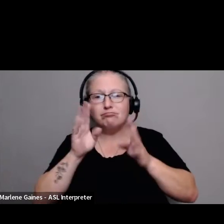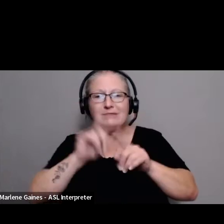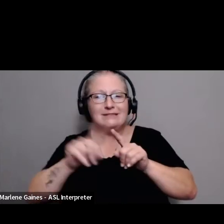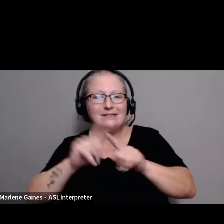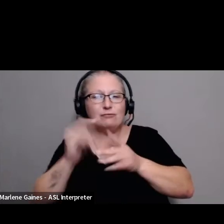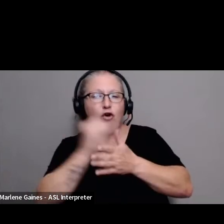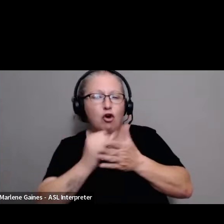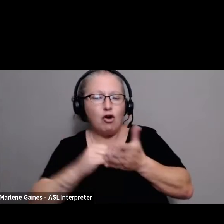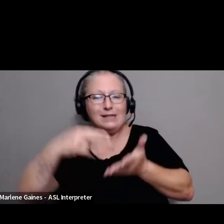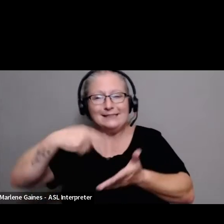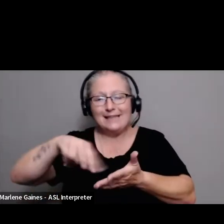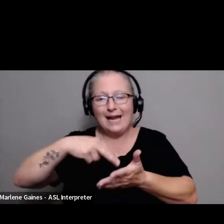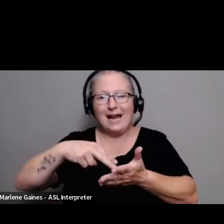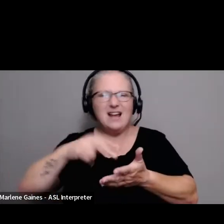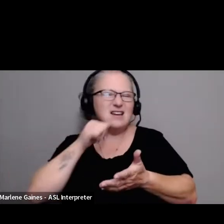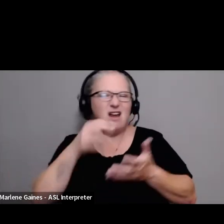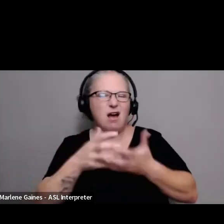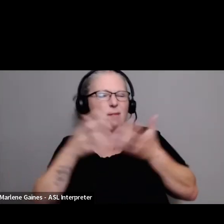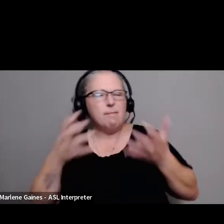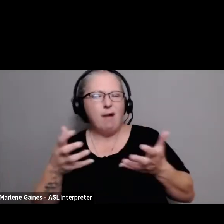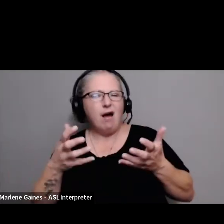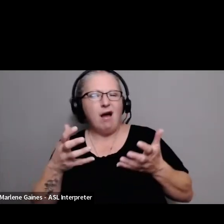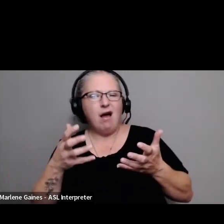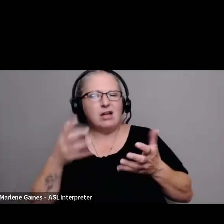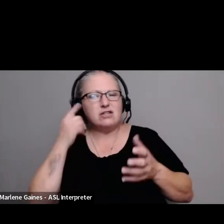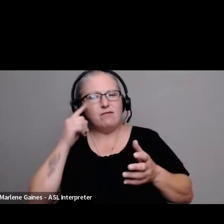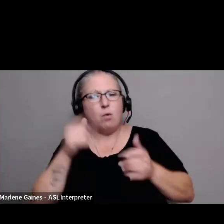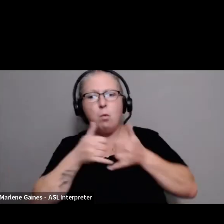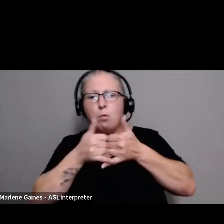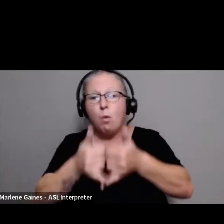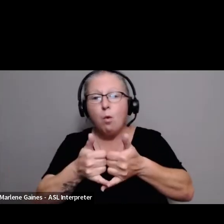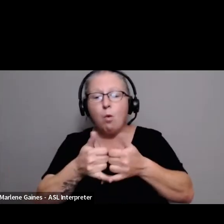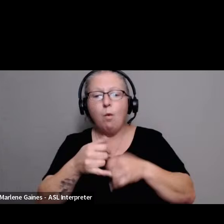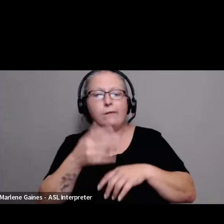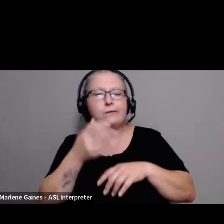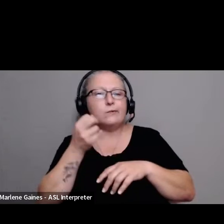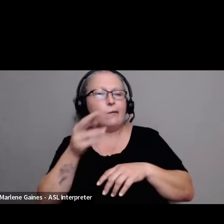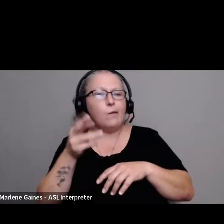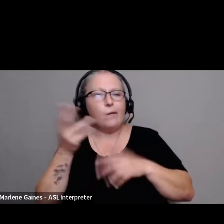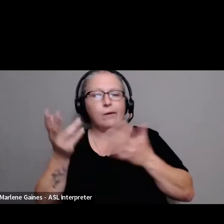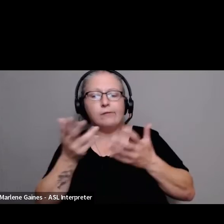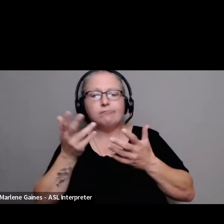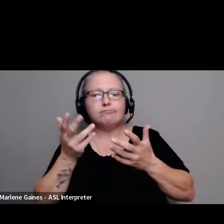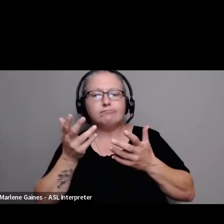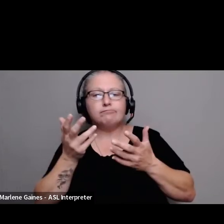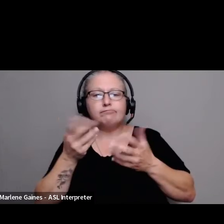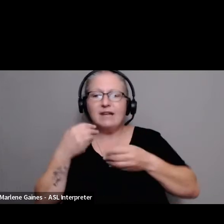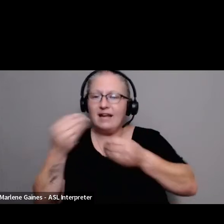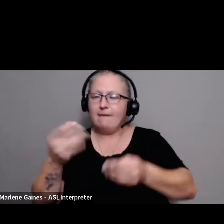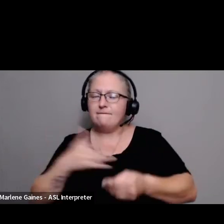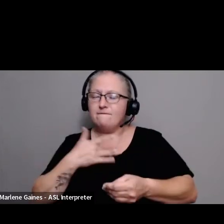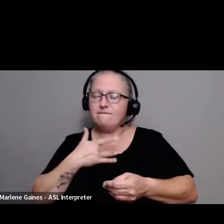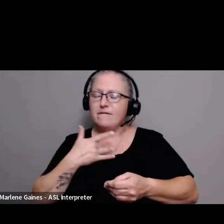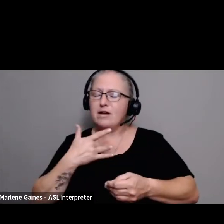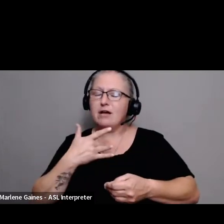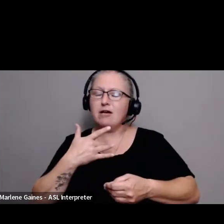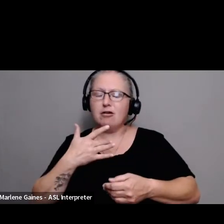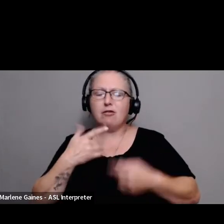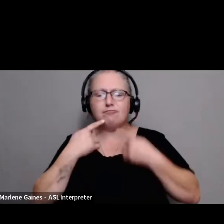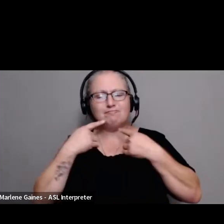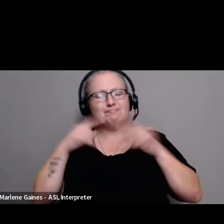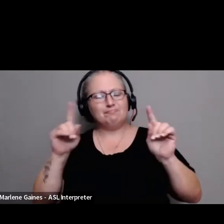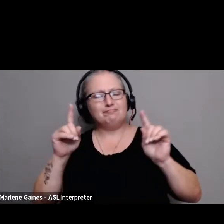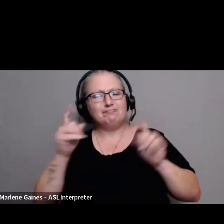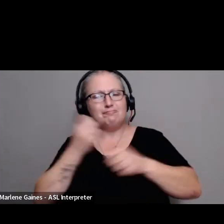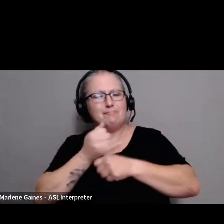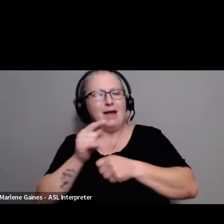dance, there's not that much in terms of awards, in terms of giving them a sense of accomplishment and achievement.